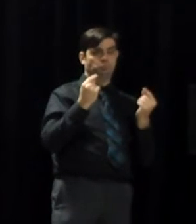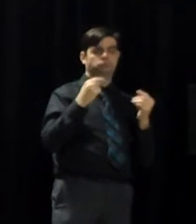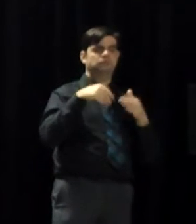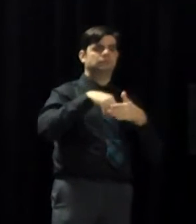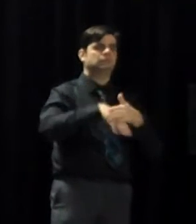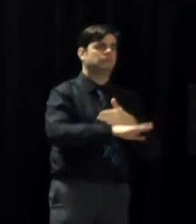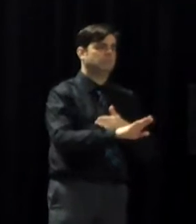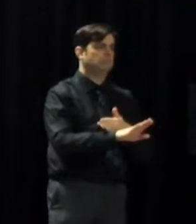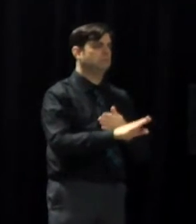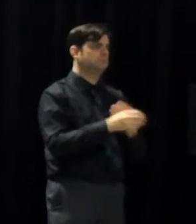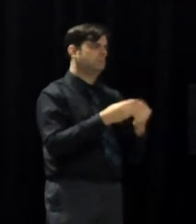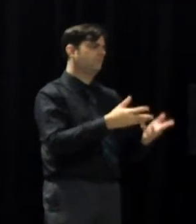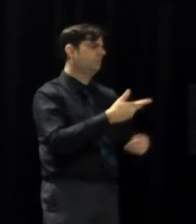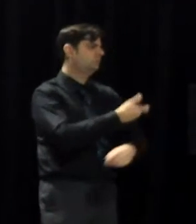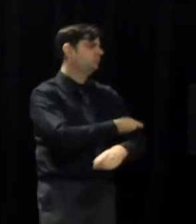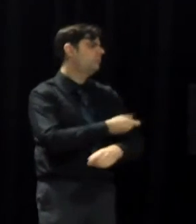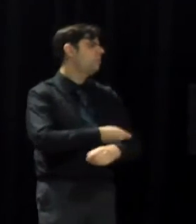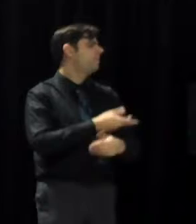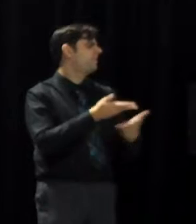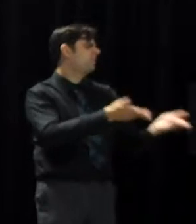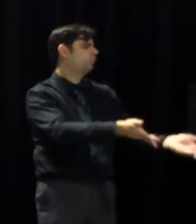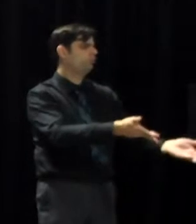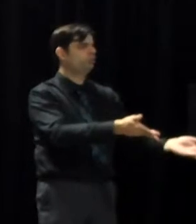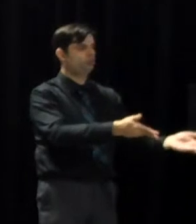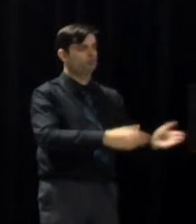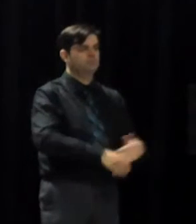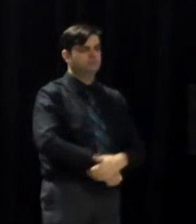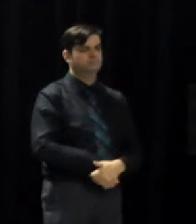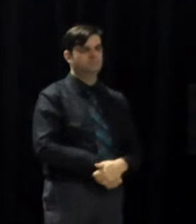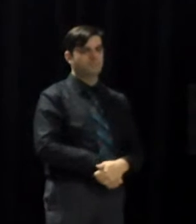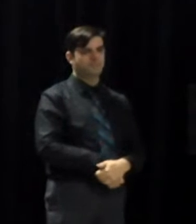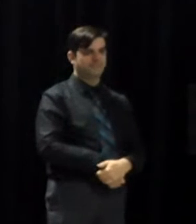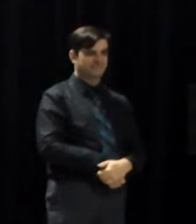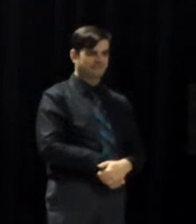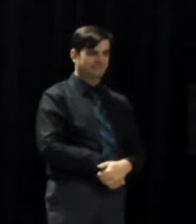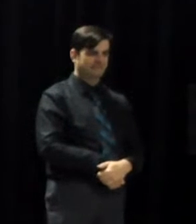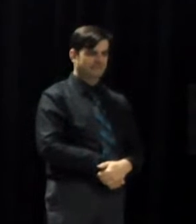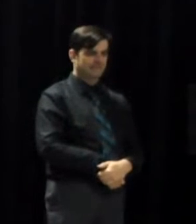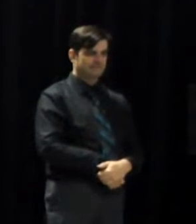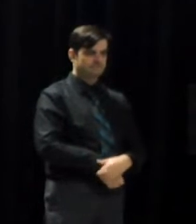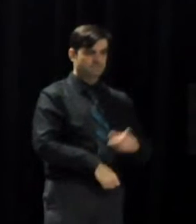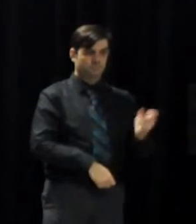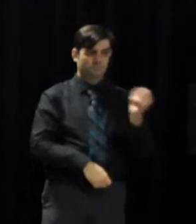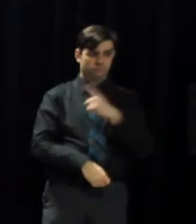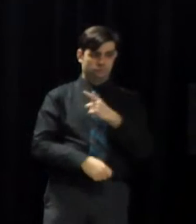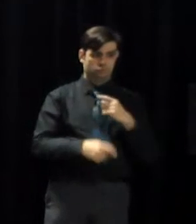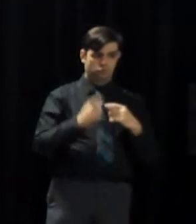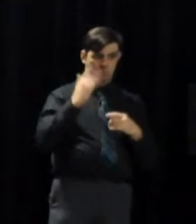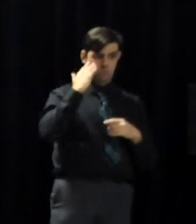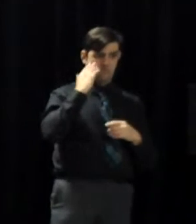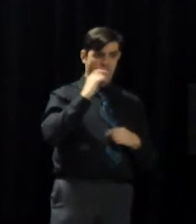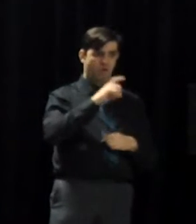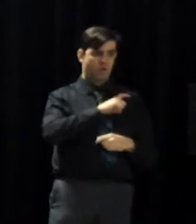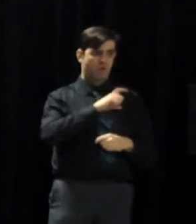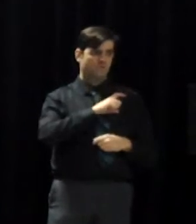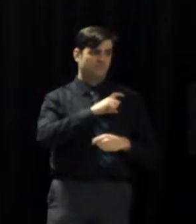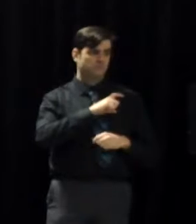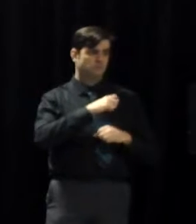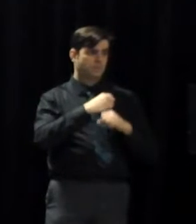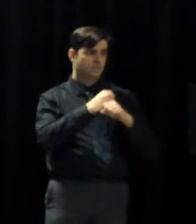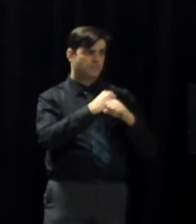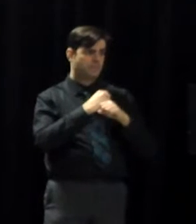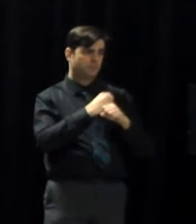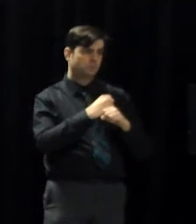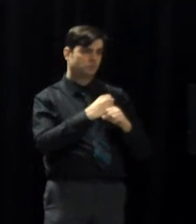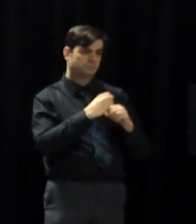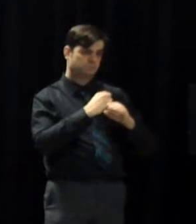from our federal partners. Aware of any law enforcement locally being involved in protecting the distribution? I've not heard that,